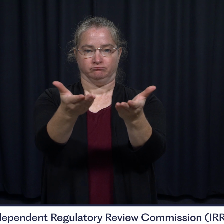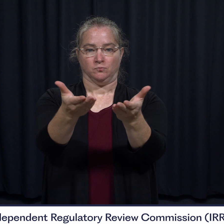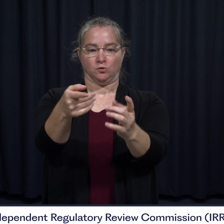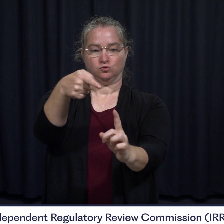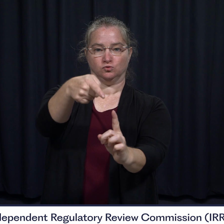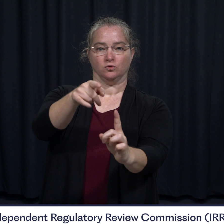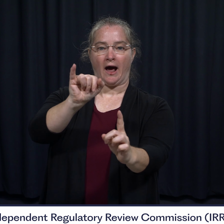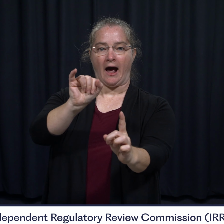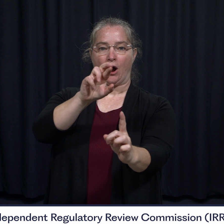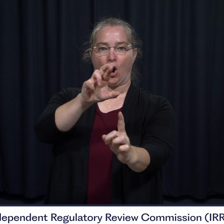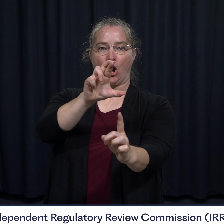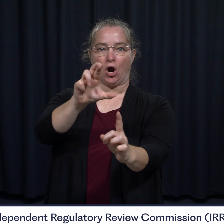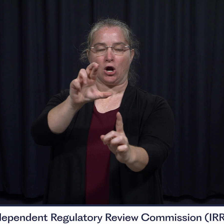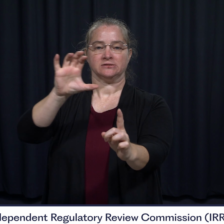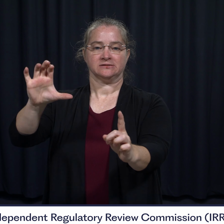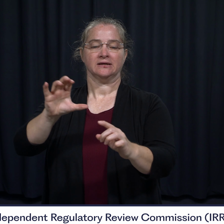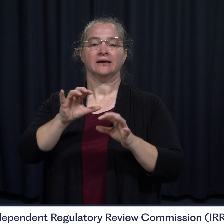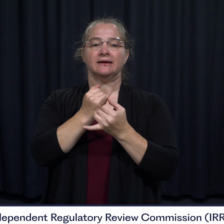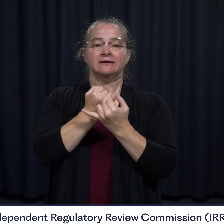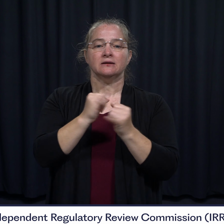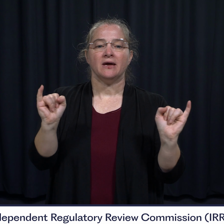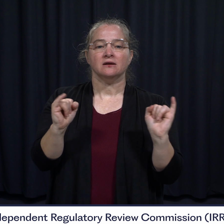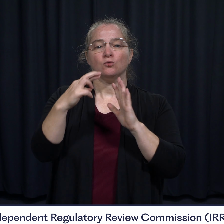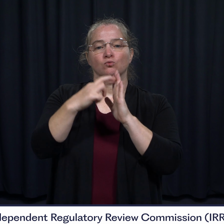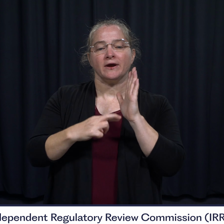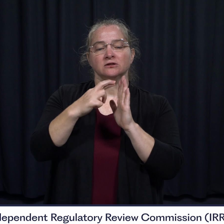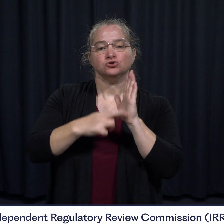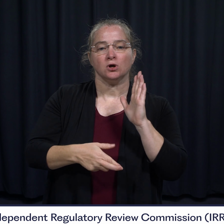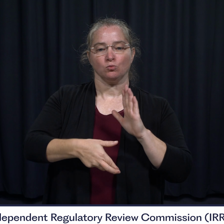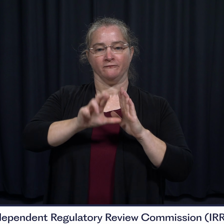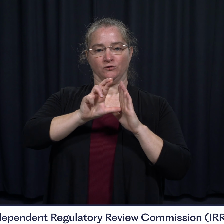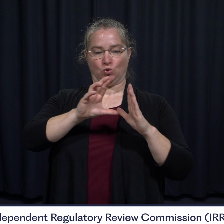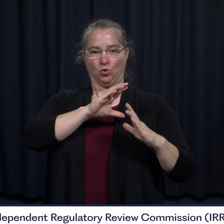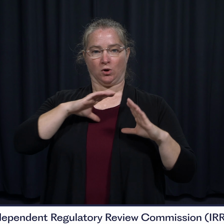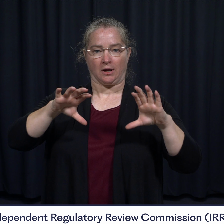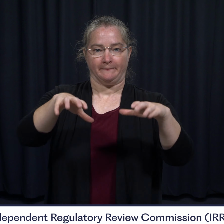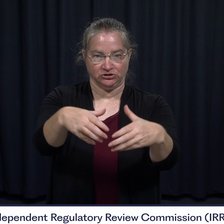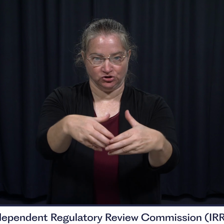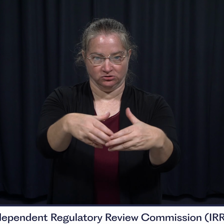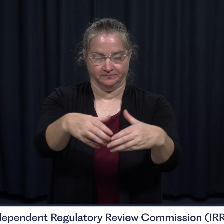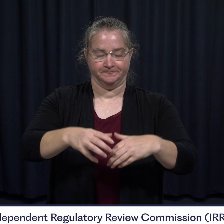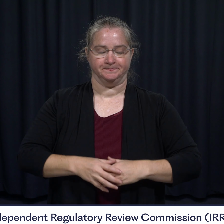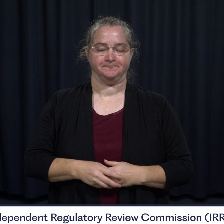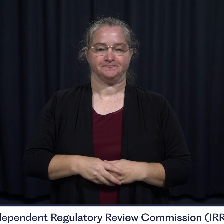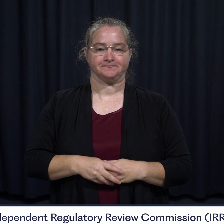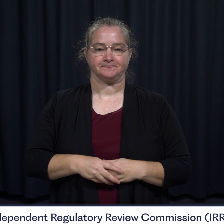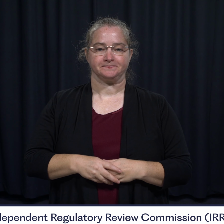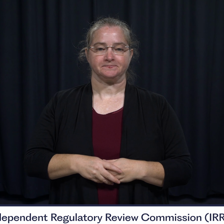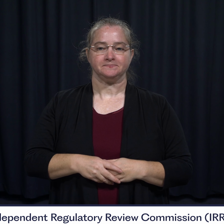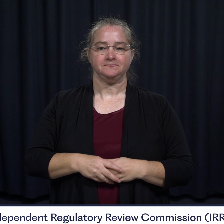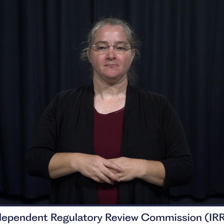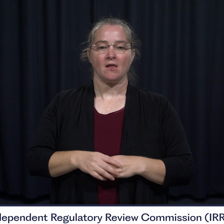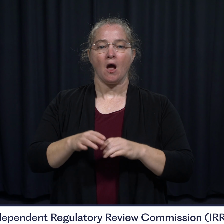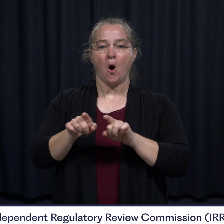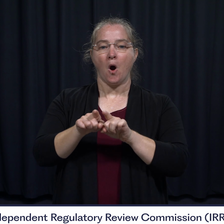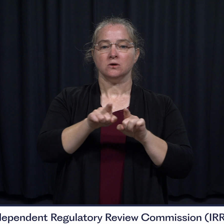Commission, hereafter referred to as the IRRC, and to the chairpersons of